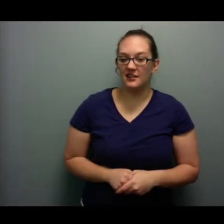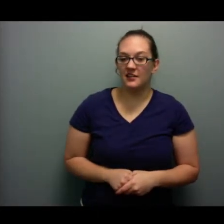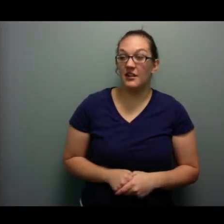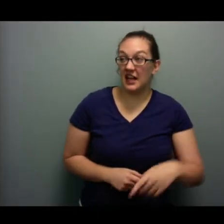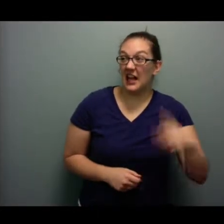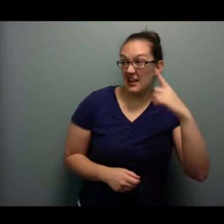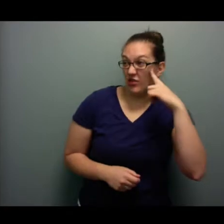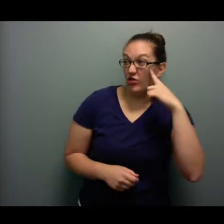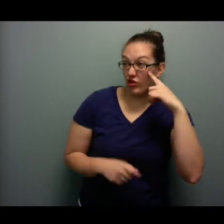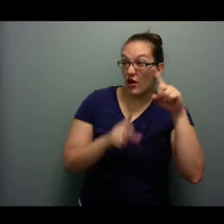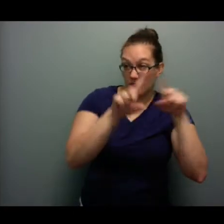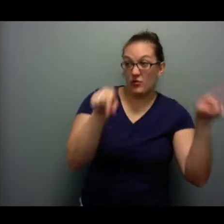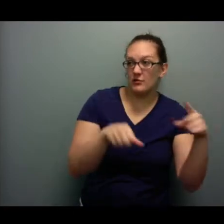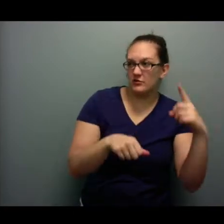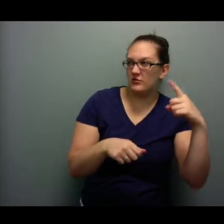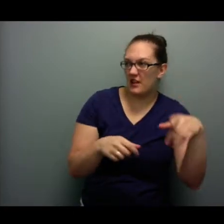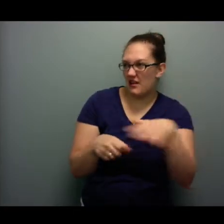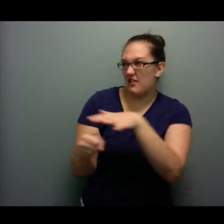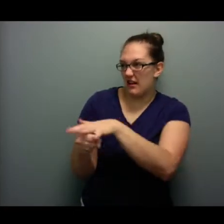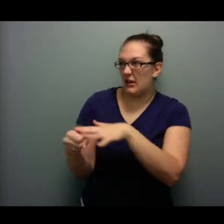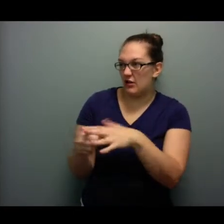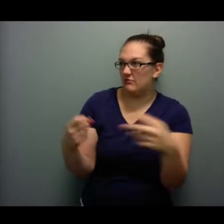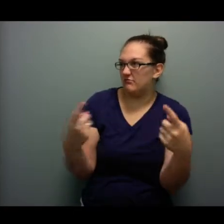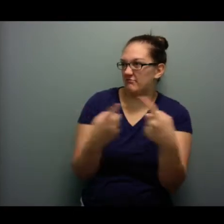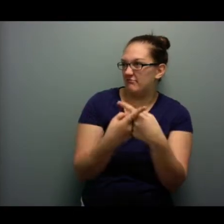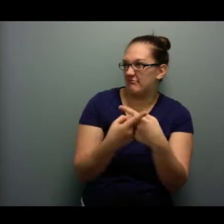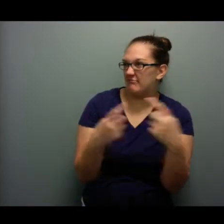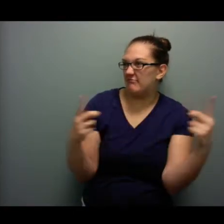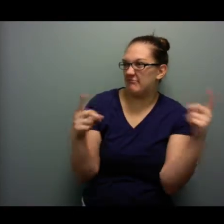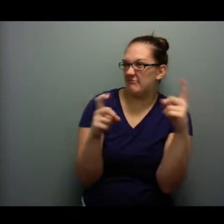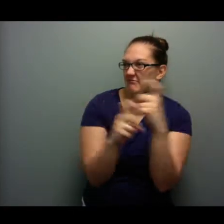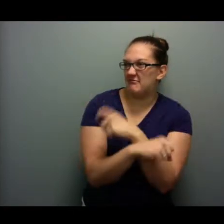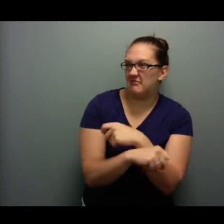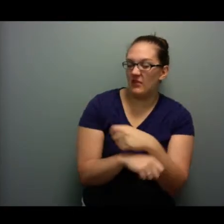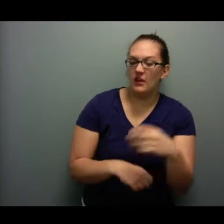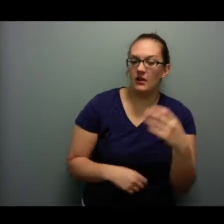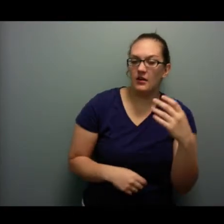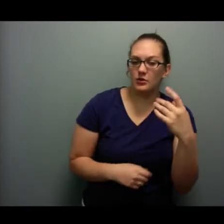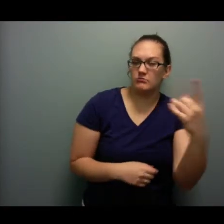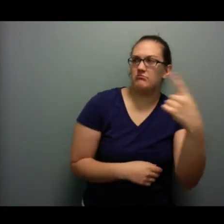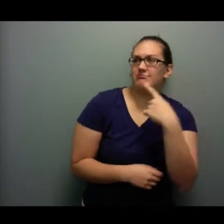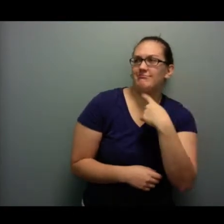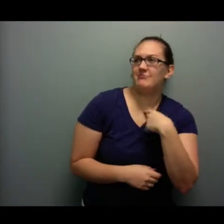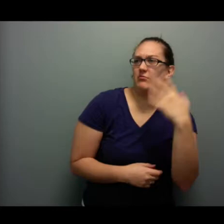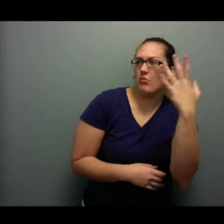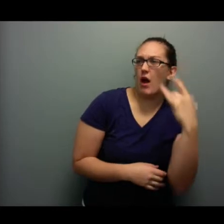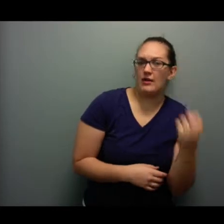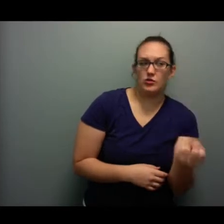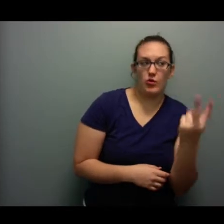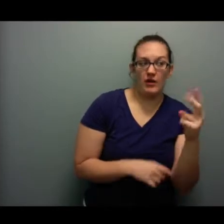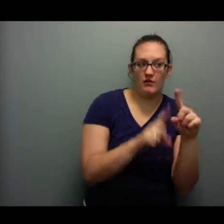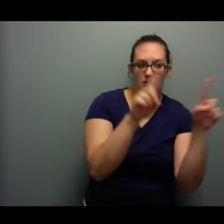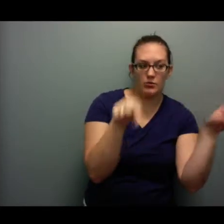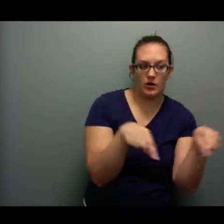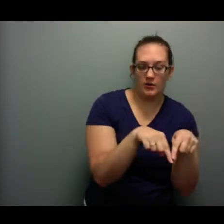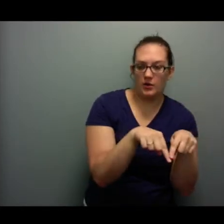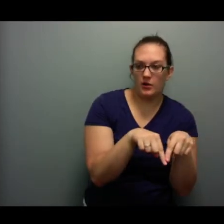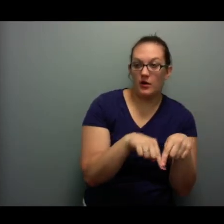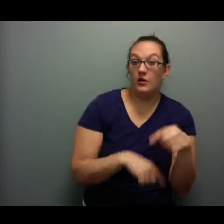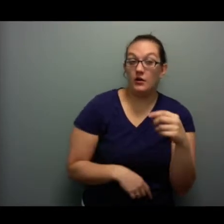He thought the perimeter was the area. Can you tell me why 12 inches might be the perimeter? It's 4